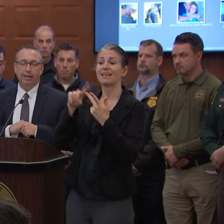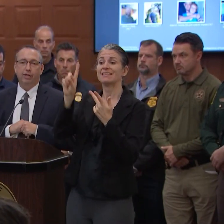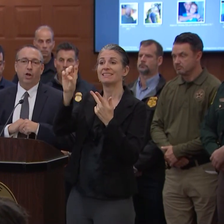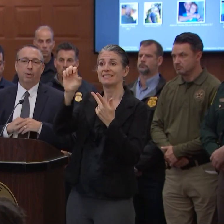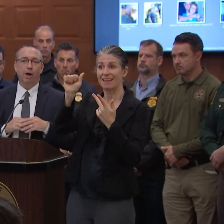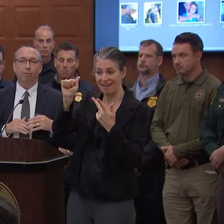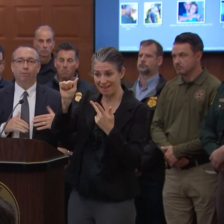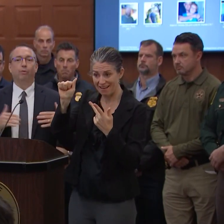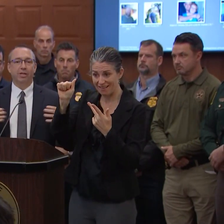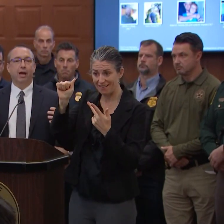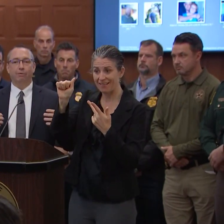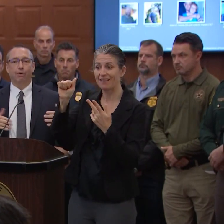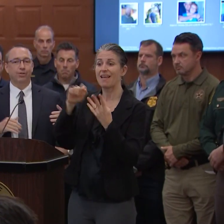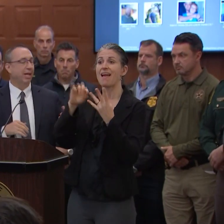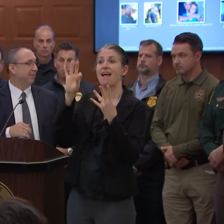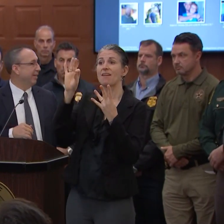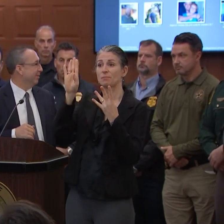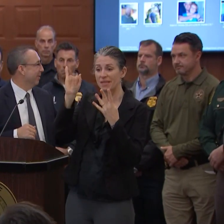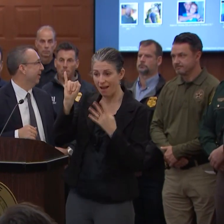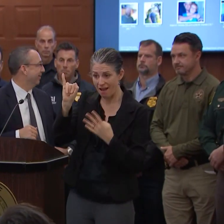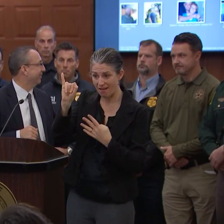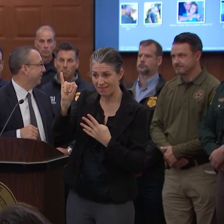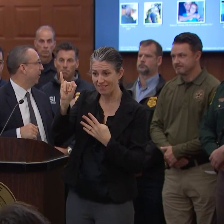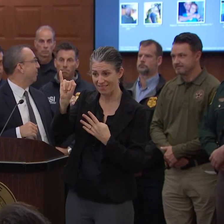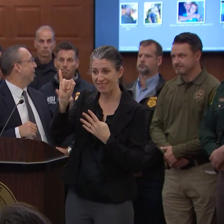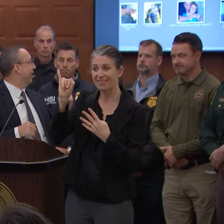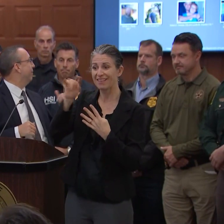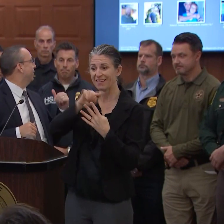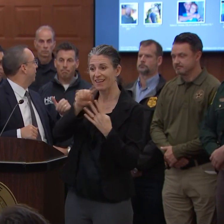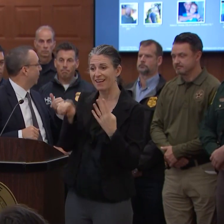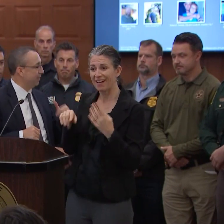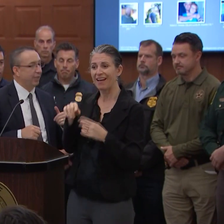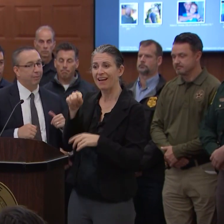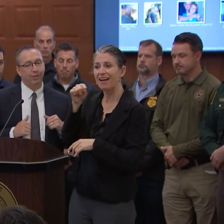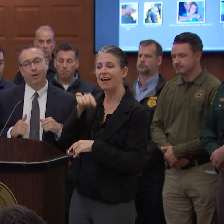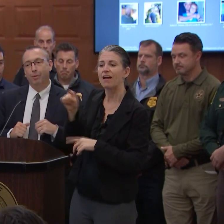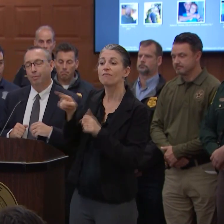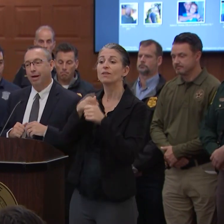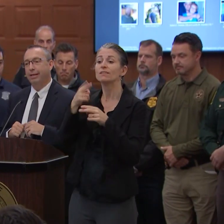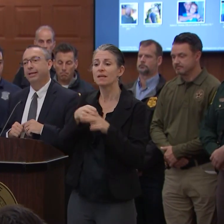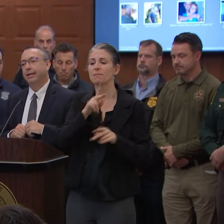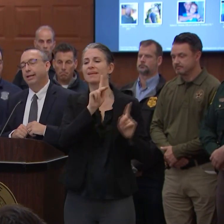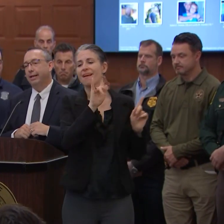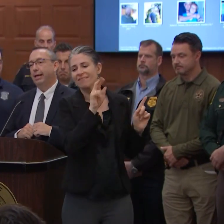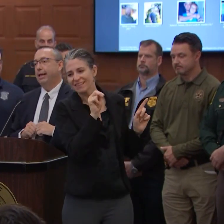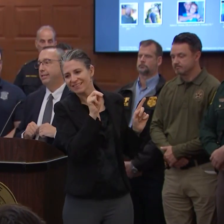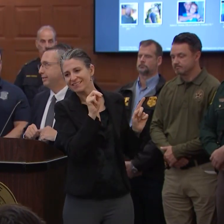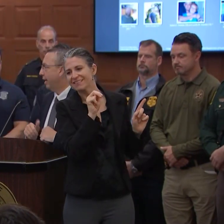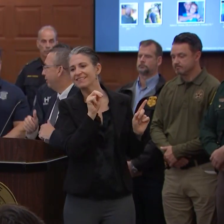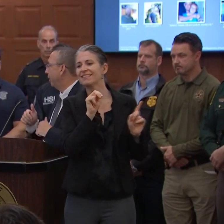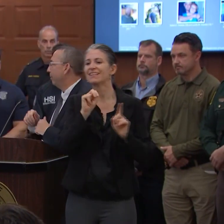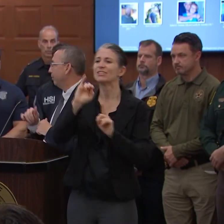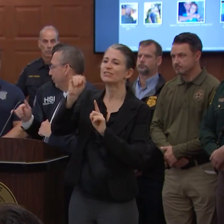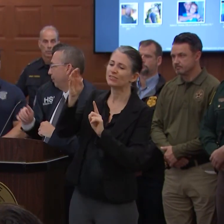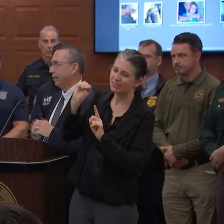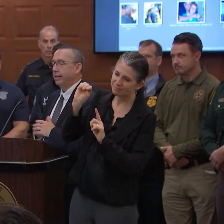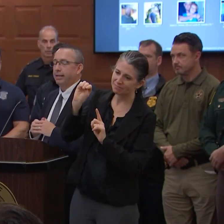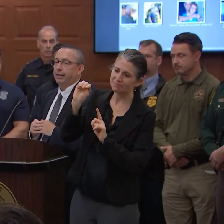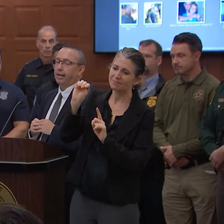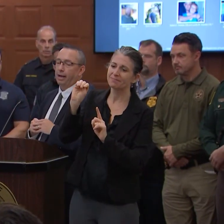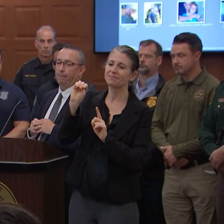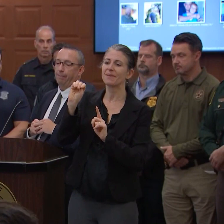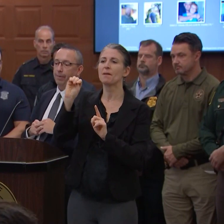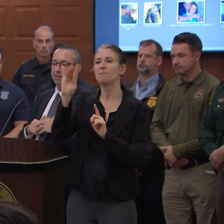FBI, you talk about, we're down to first name deals, right? So you talk about Kevin, you talk about Jim, you talk about Mike at HSI, you talk about